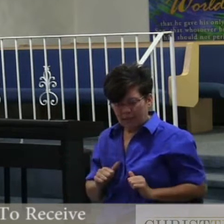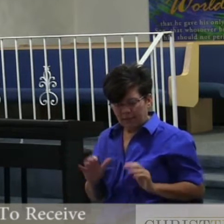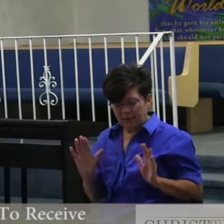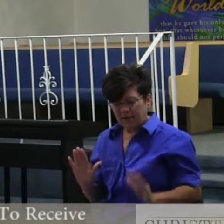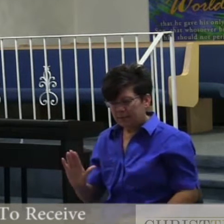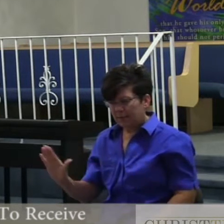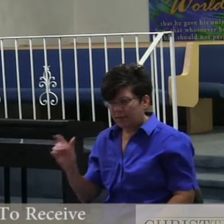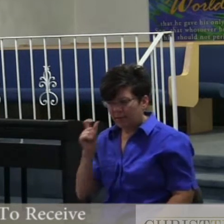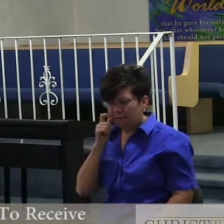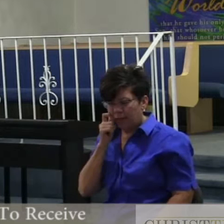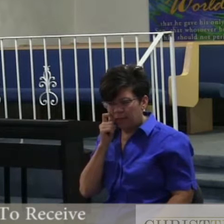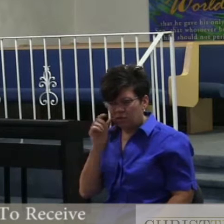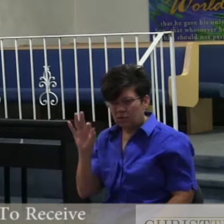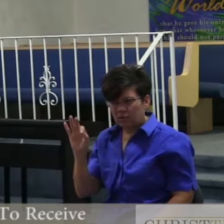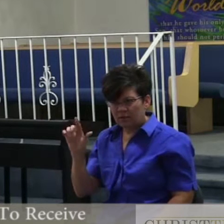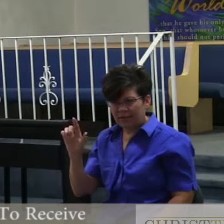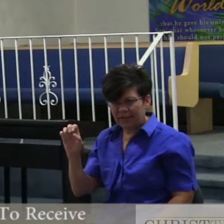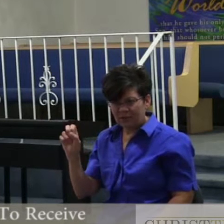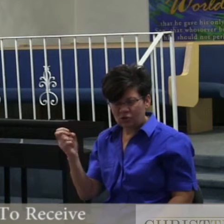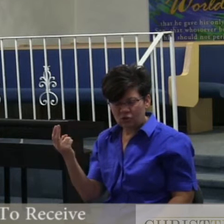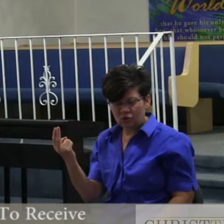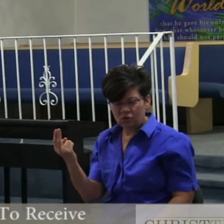their flesh to God.